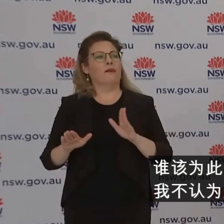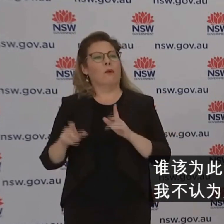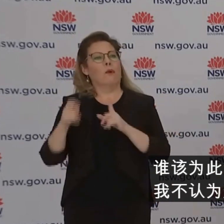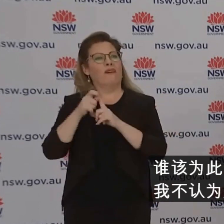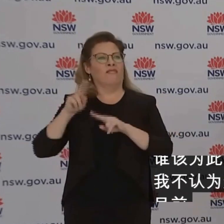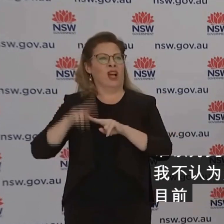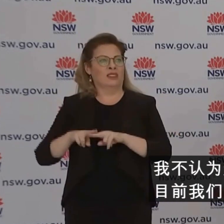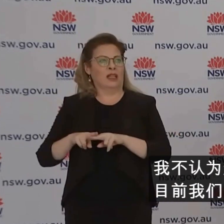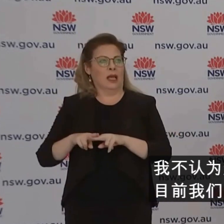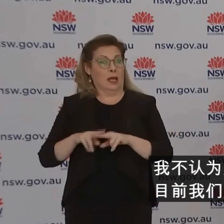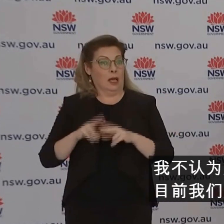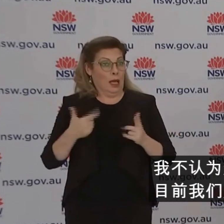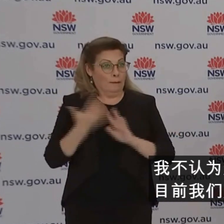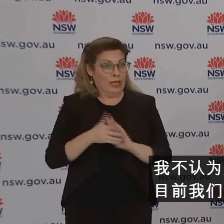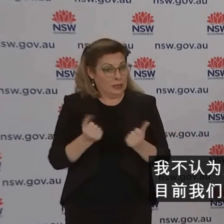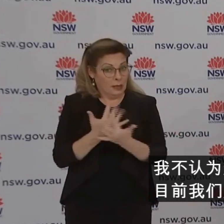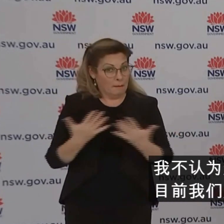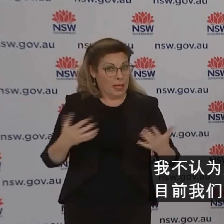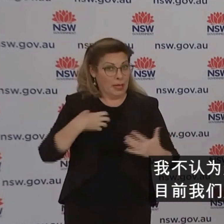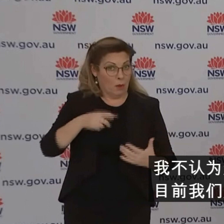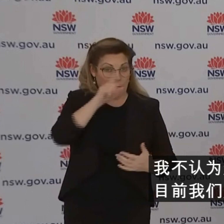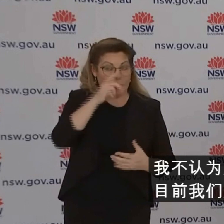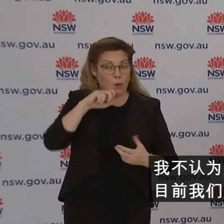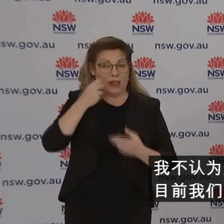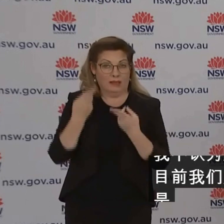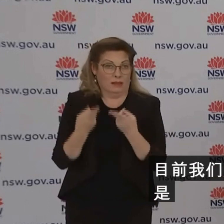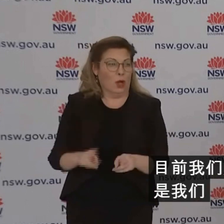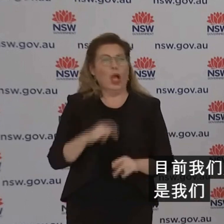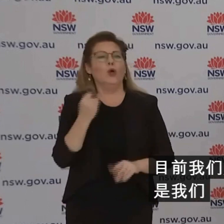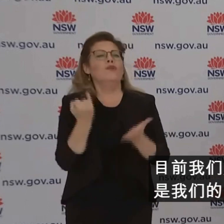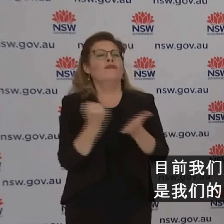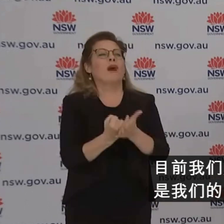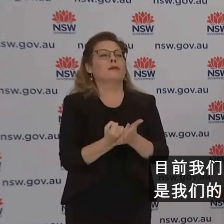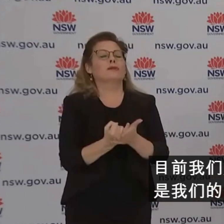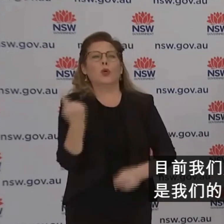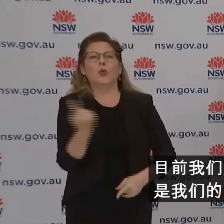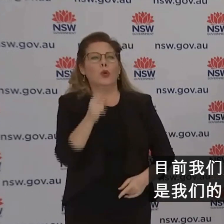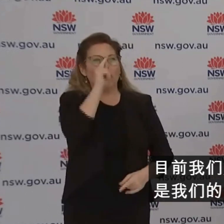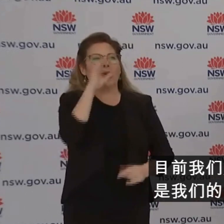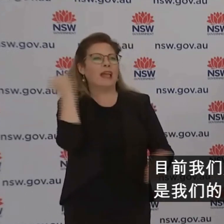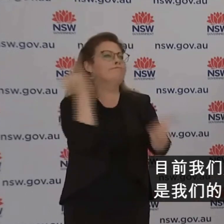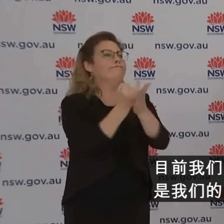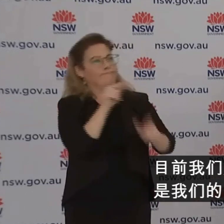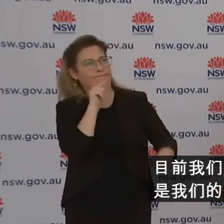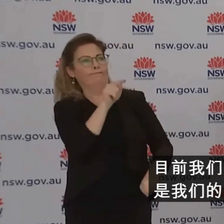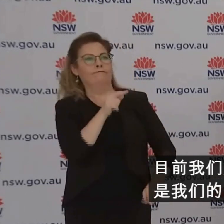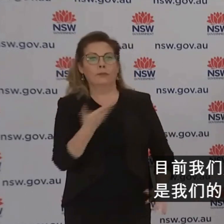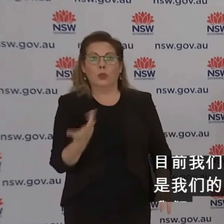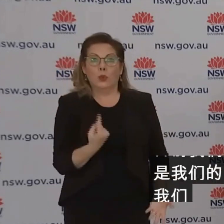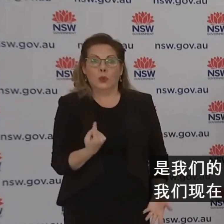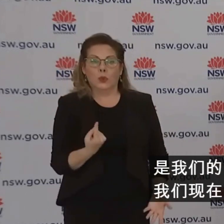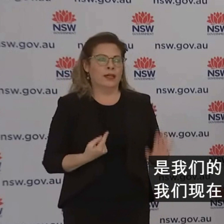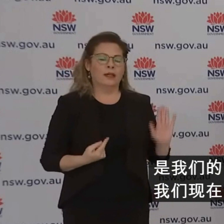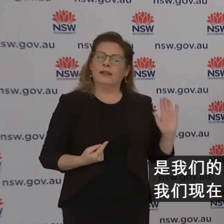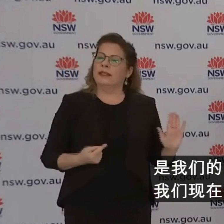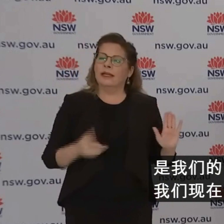is at the moment, what we're saying is vaccination is our way of living with COVID, and